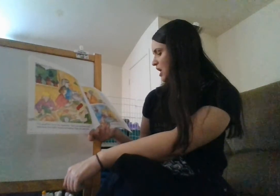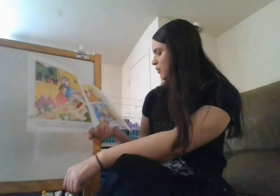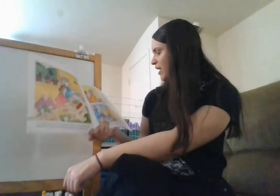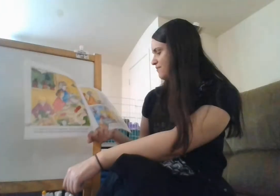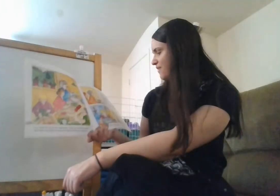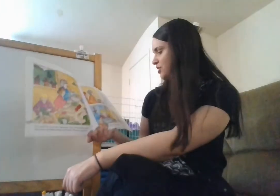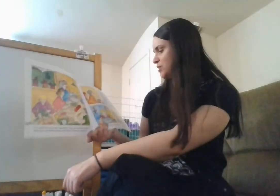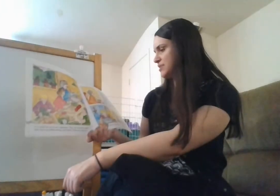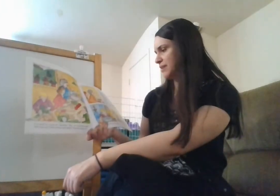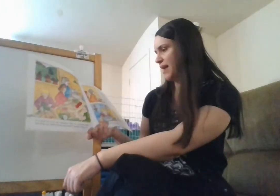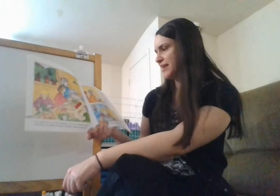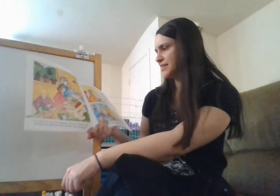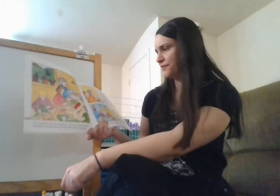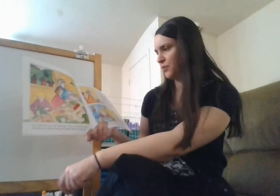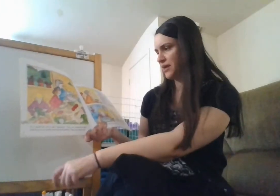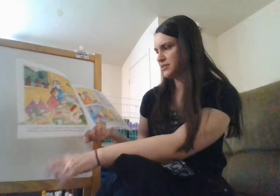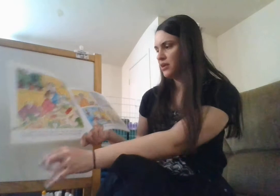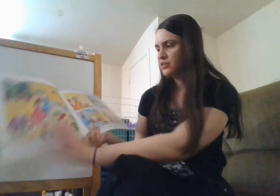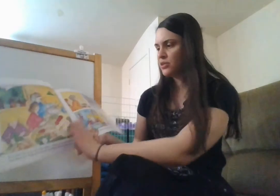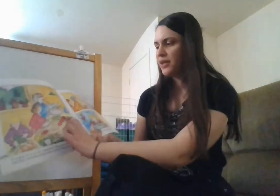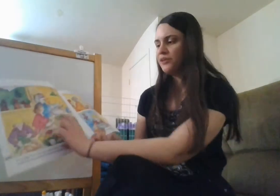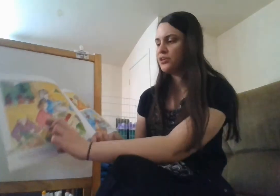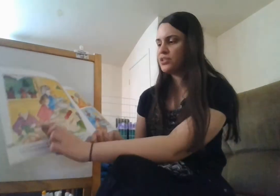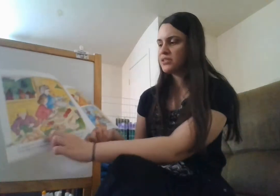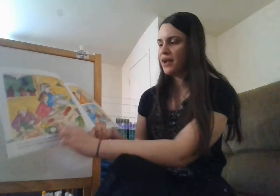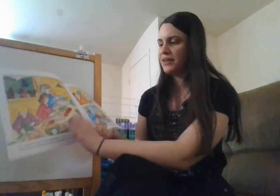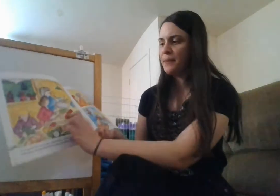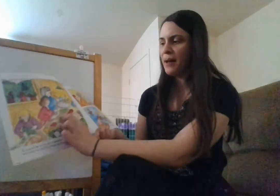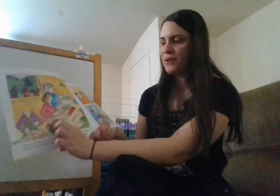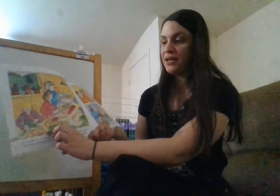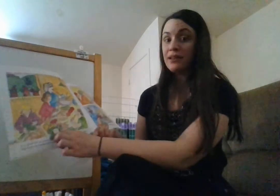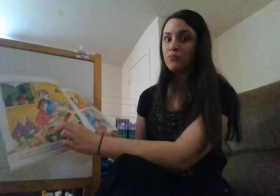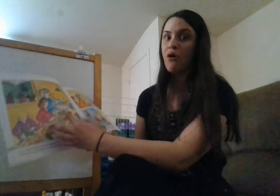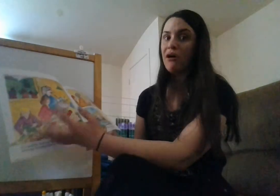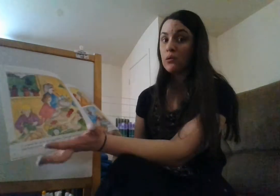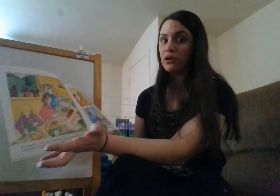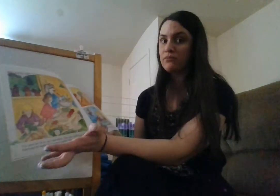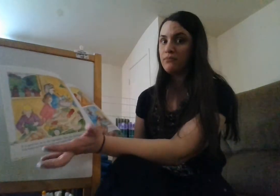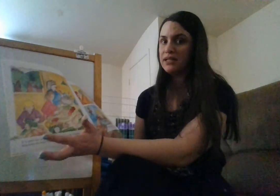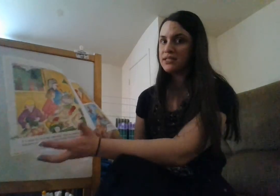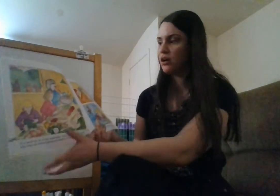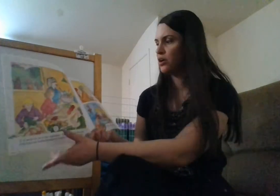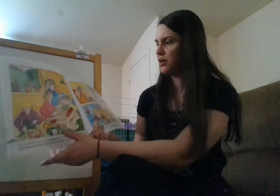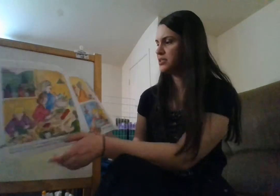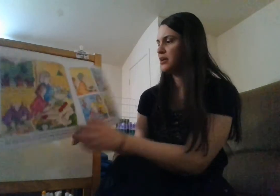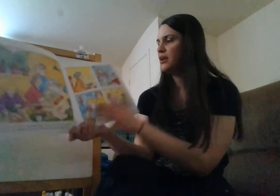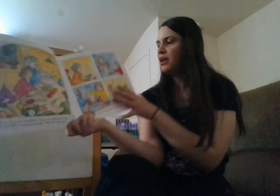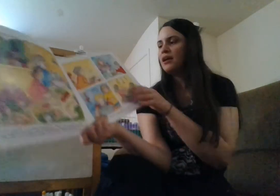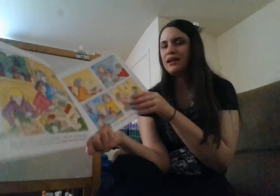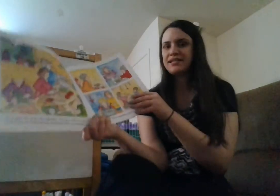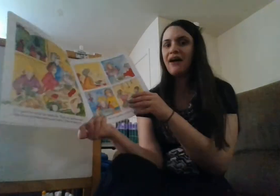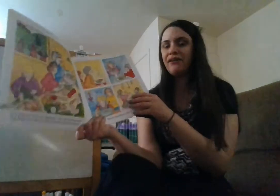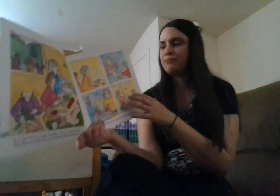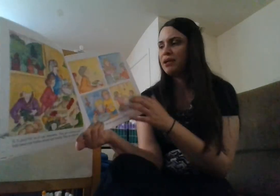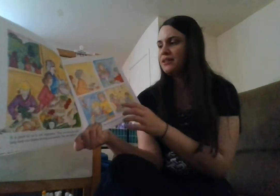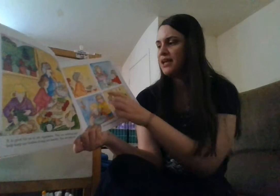We eat vegetables in many different ways. So here they're just cutting them up and eating them raw, or means not cooked, in a salad. But in this